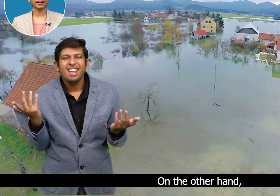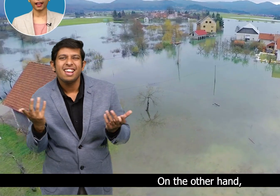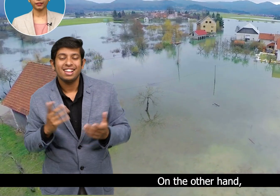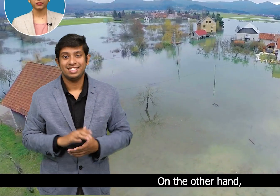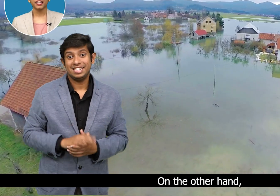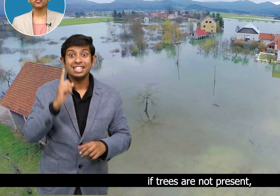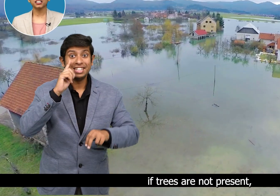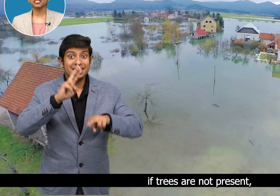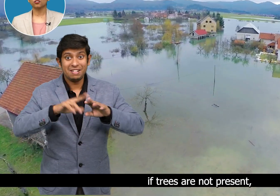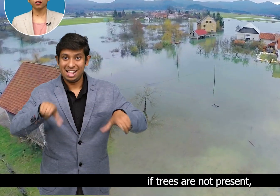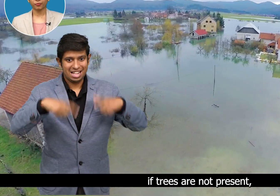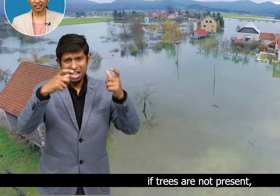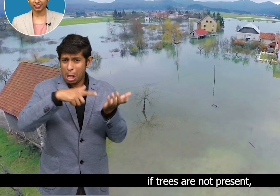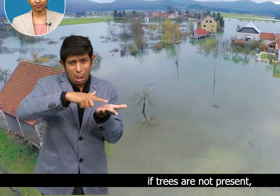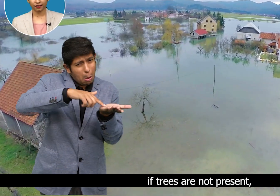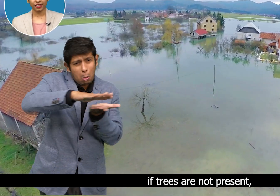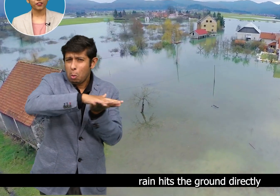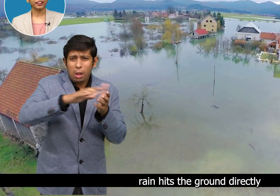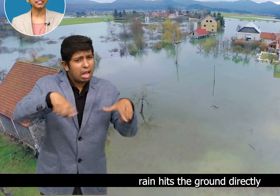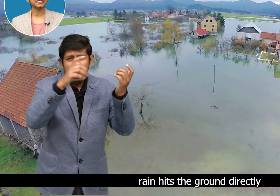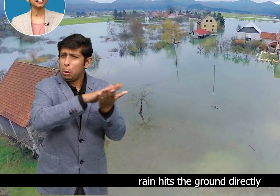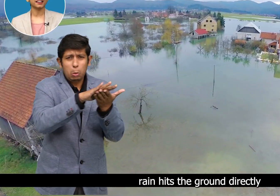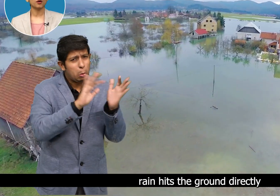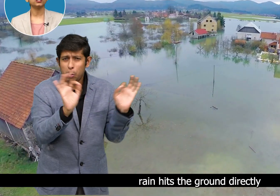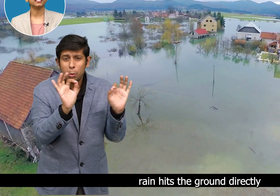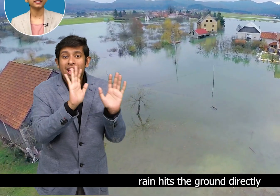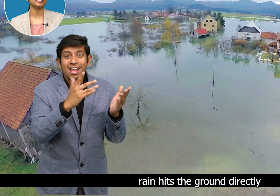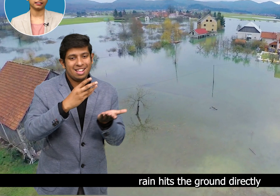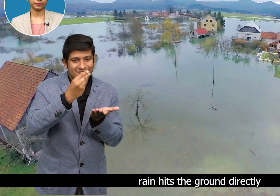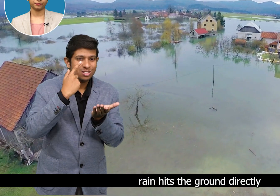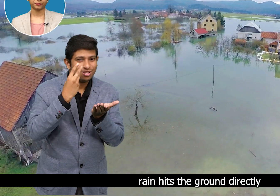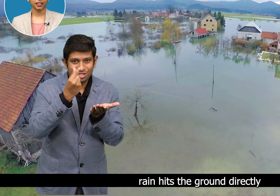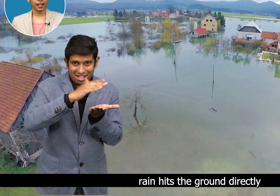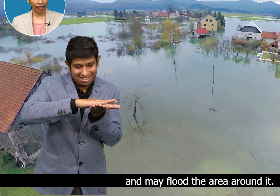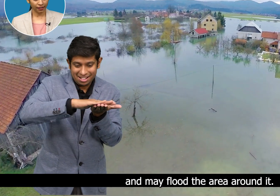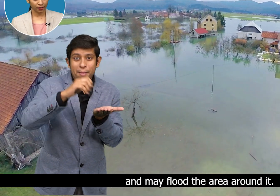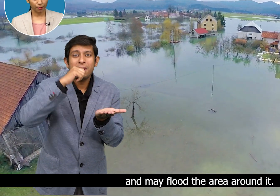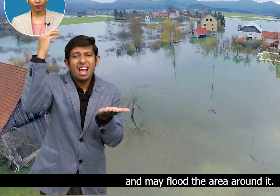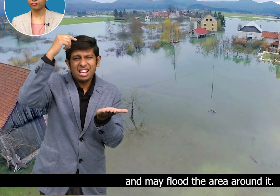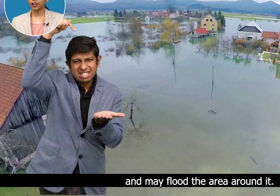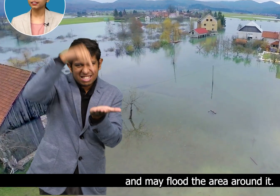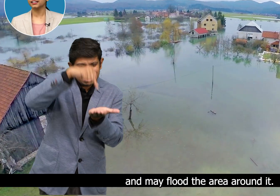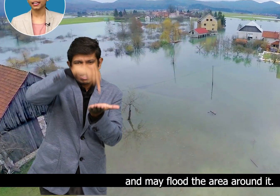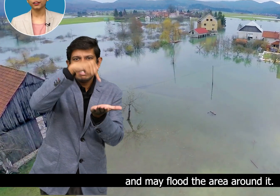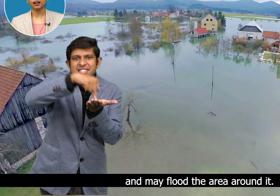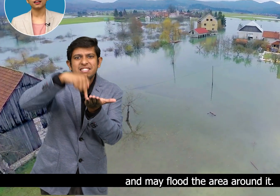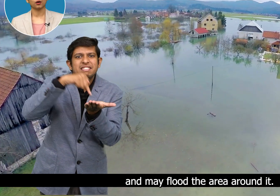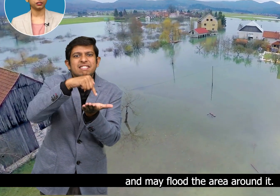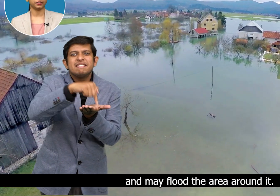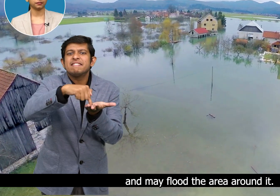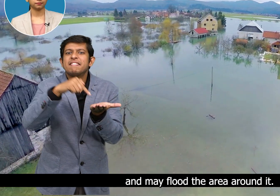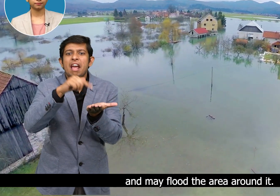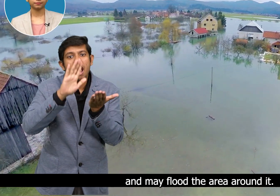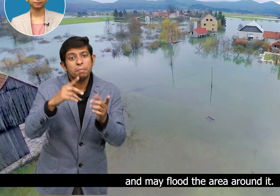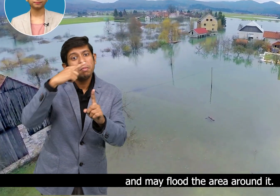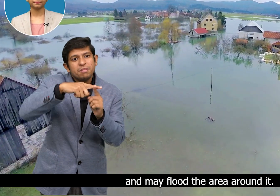On the other hand, if trees are not present, rain hits the ground directly and may flood the area around